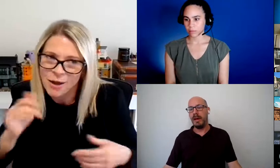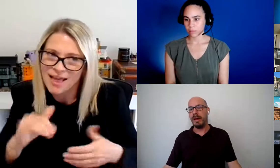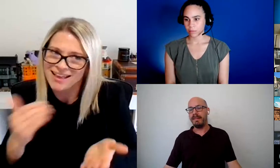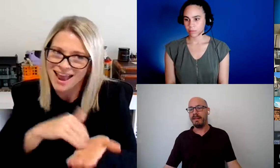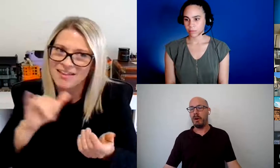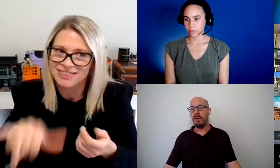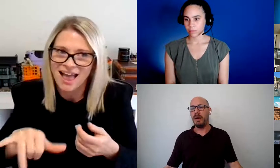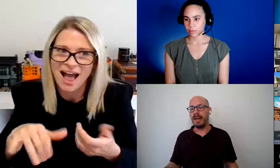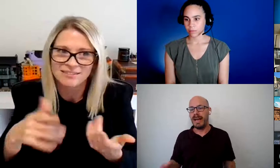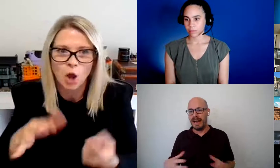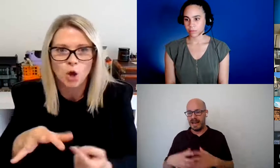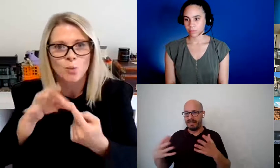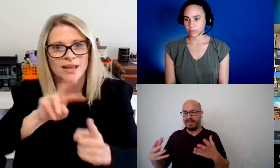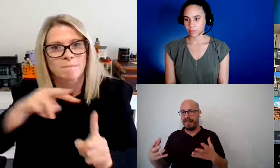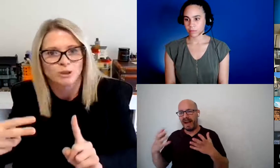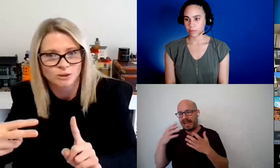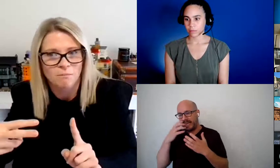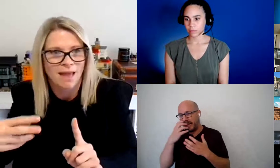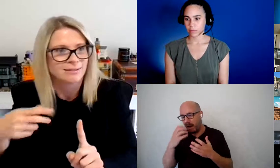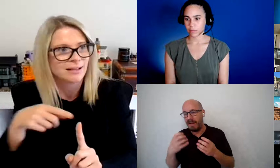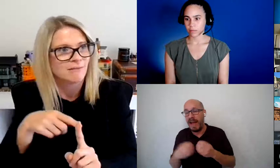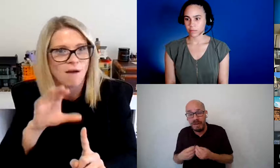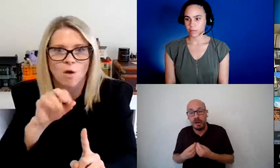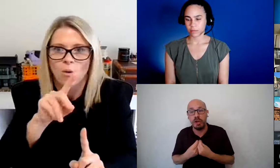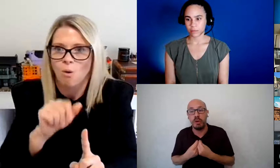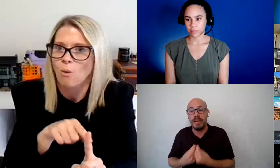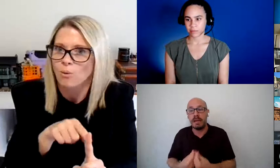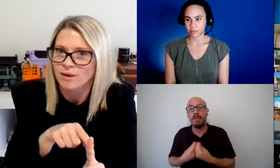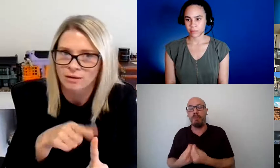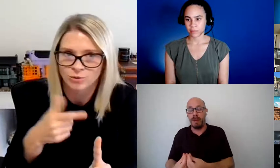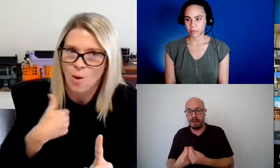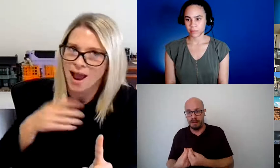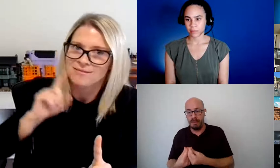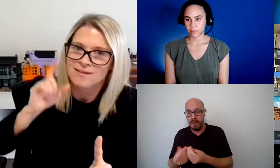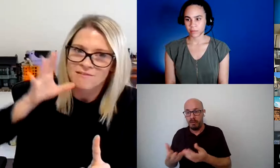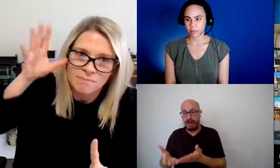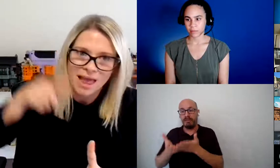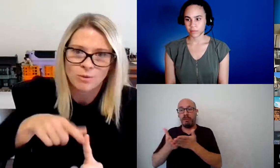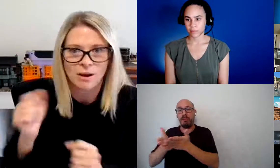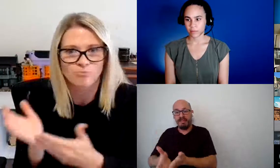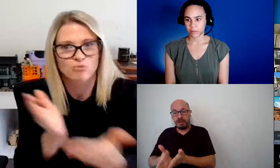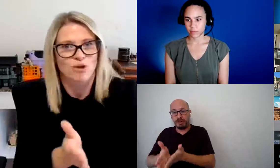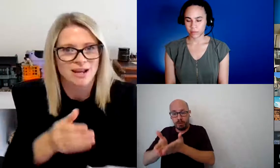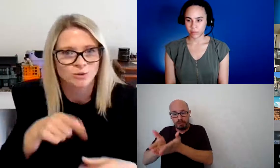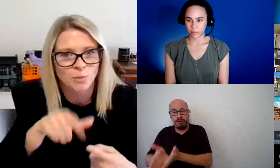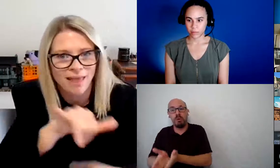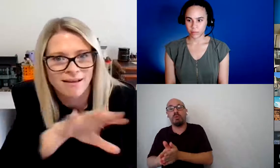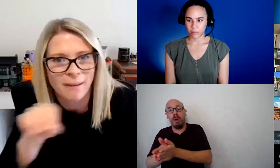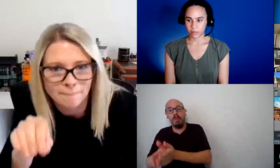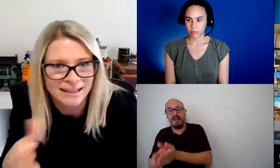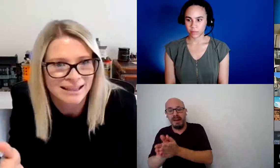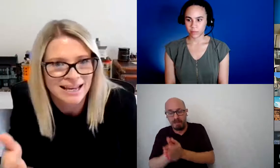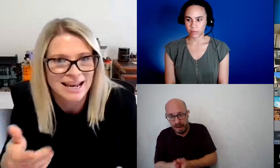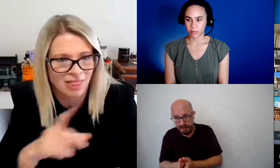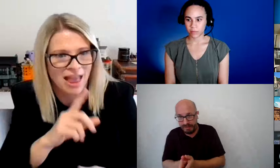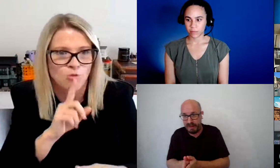And so again, it's this idea of having a unique perspective, right? So this person who grew up with deaf parents